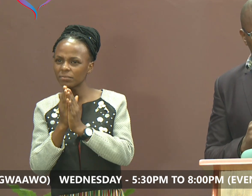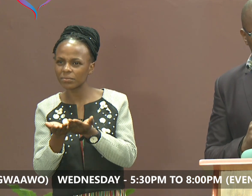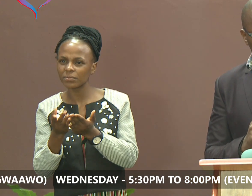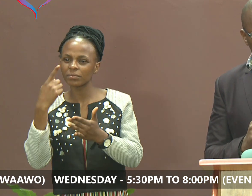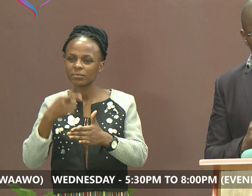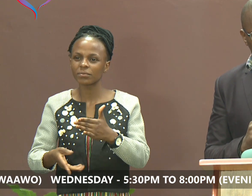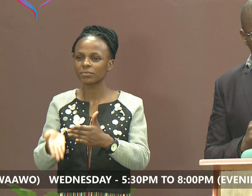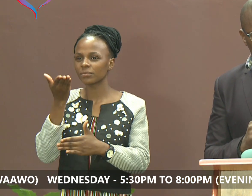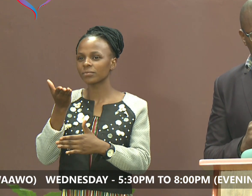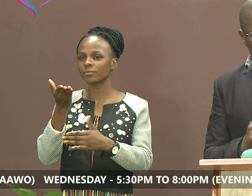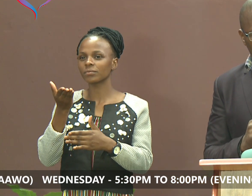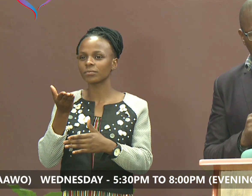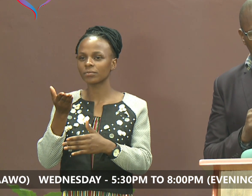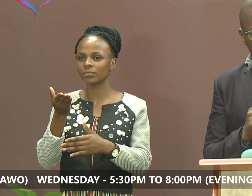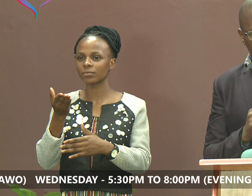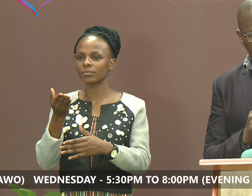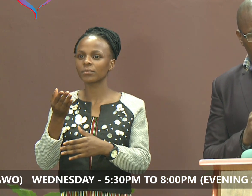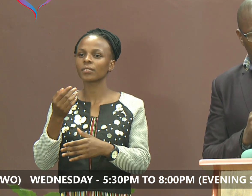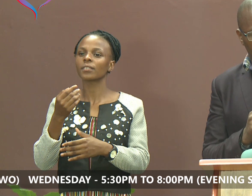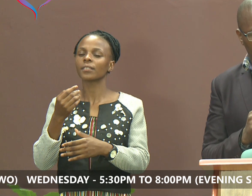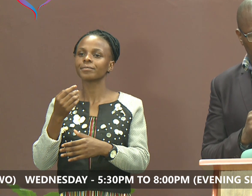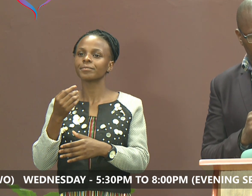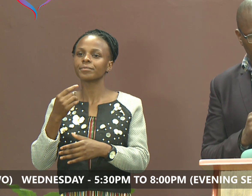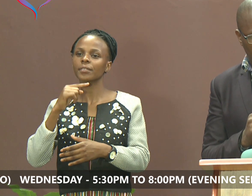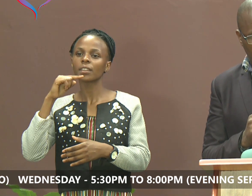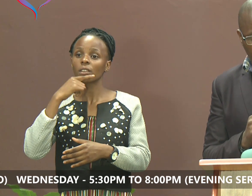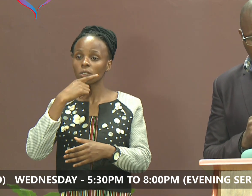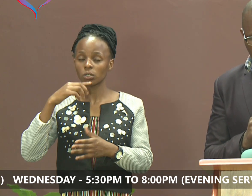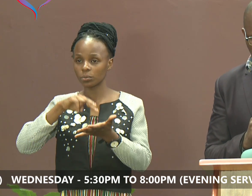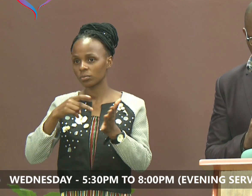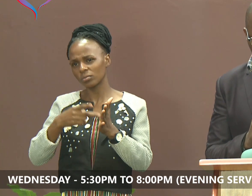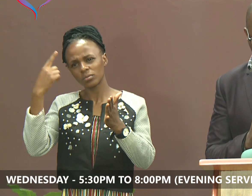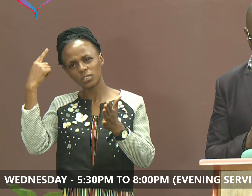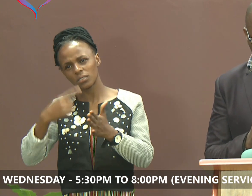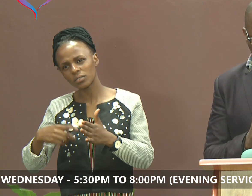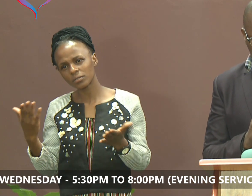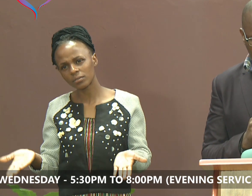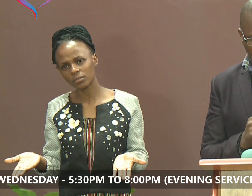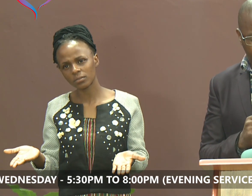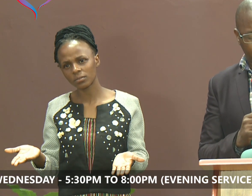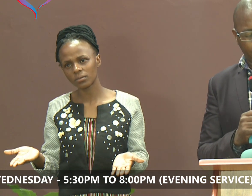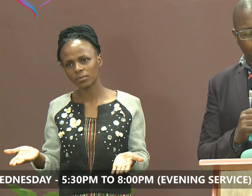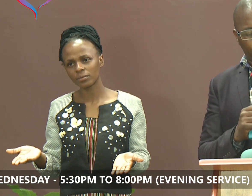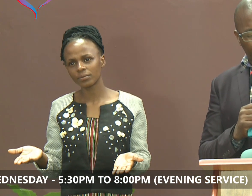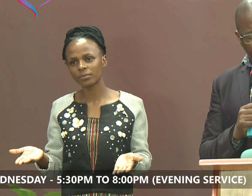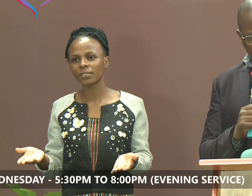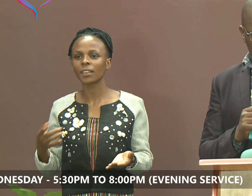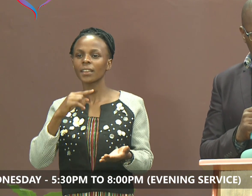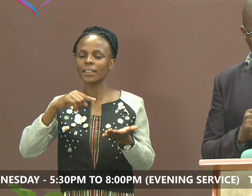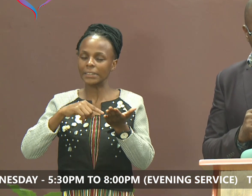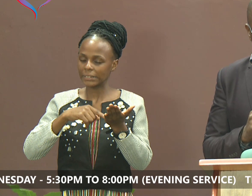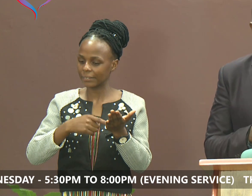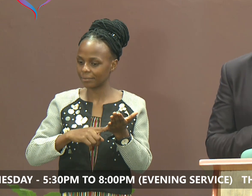oba byempuliziganya. So social media, by definition. Kati social media tu inzo chidefininga. This is